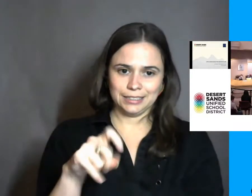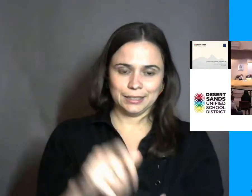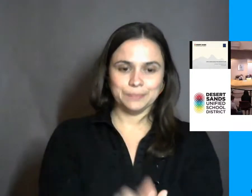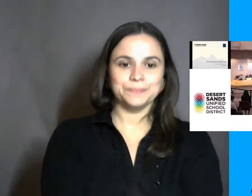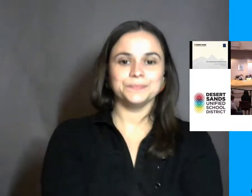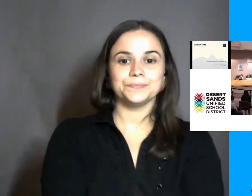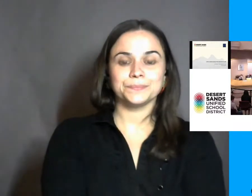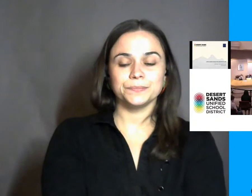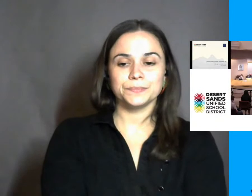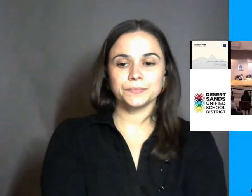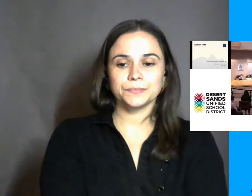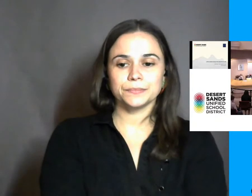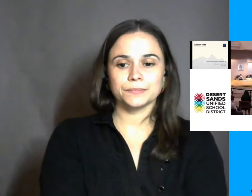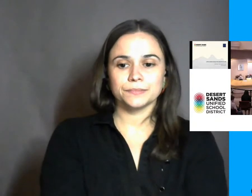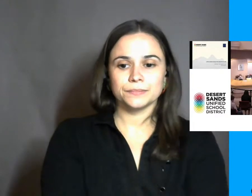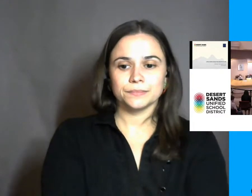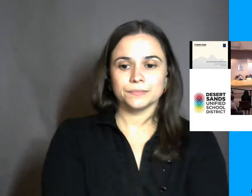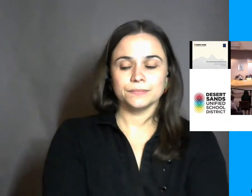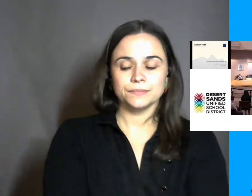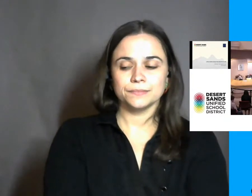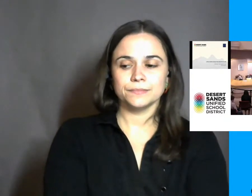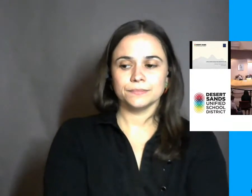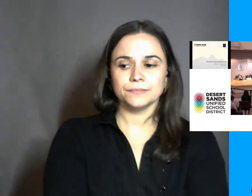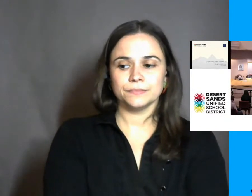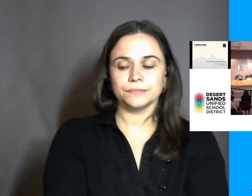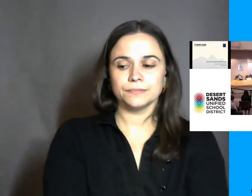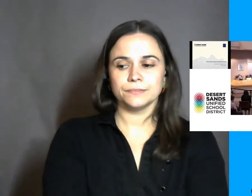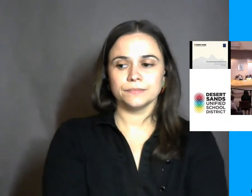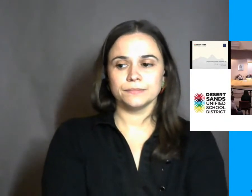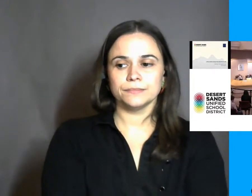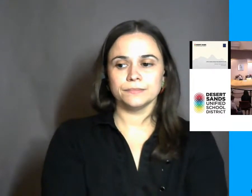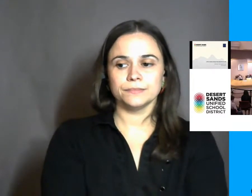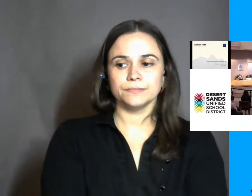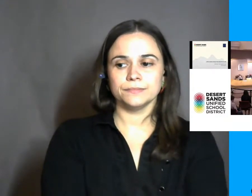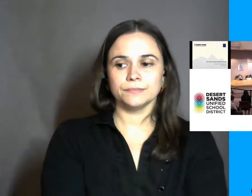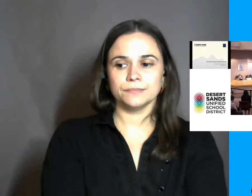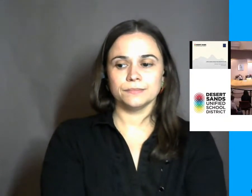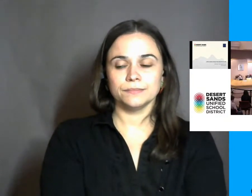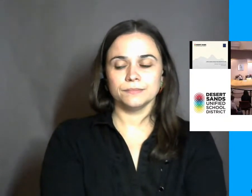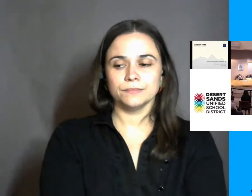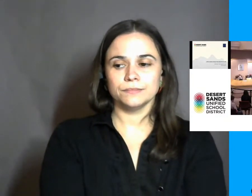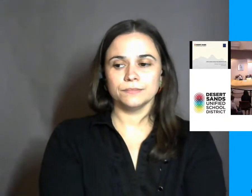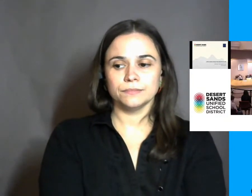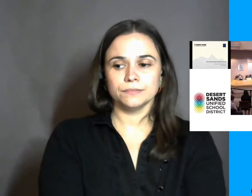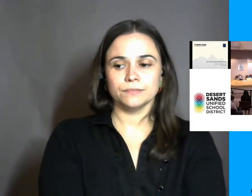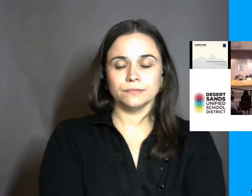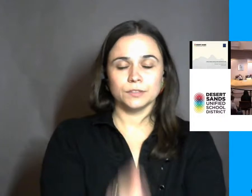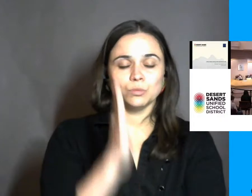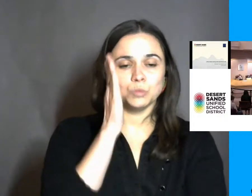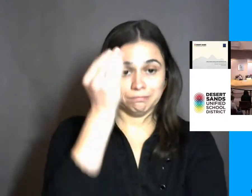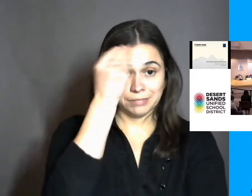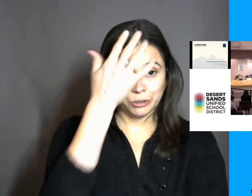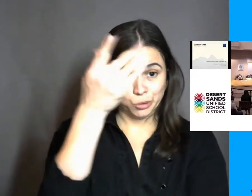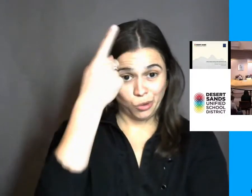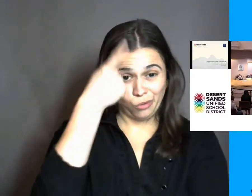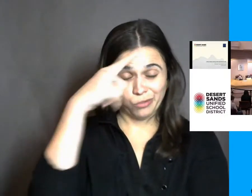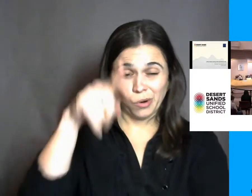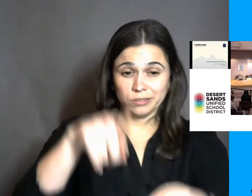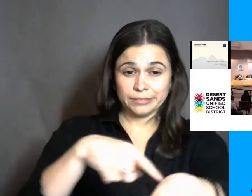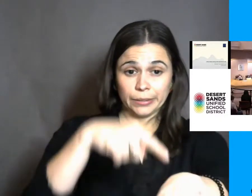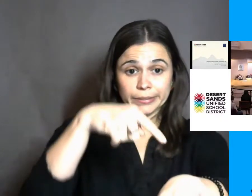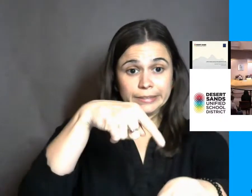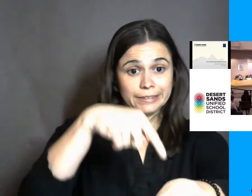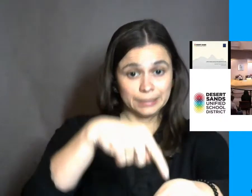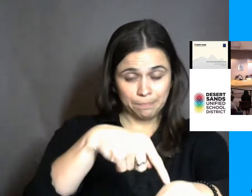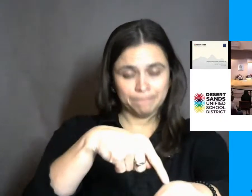I'm here before you, and we're going to go ahead and give you an update on the long-range facilities master plan today. But I do want to let you all know that I